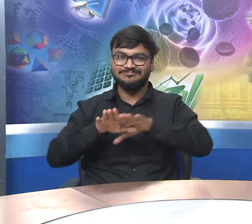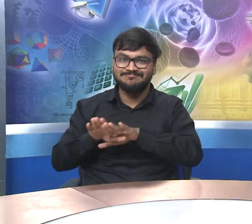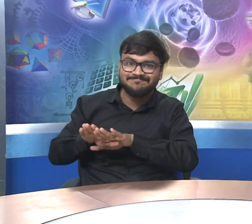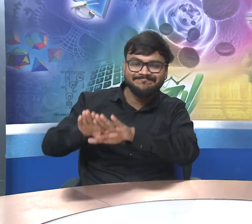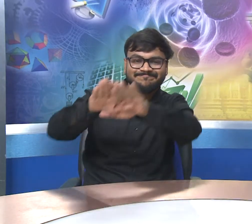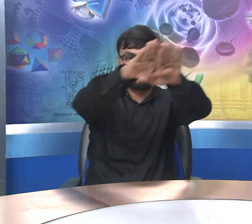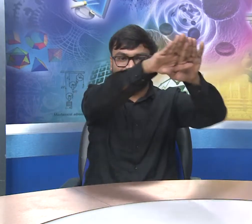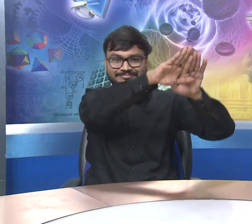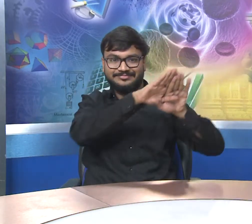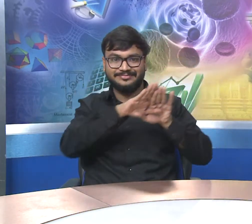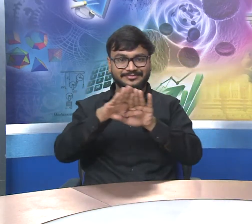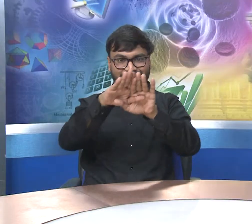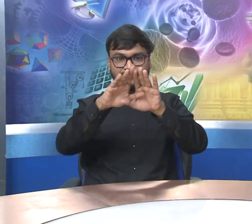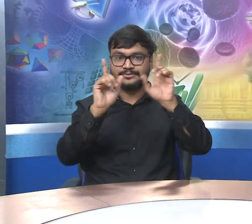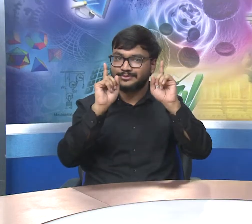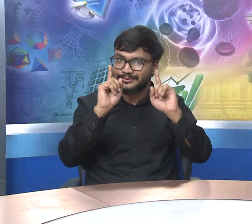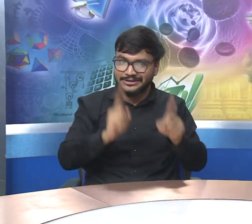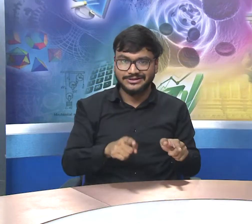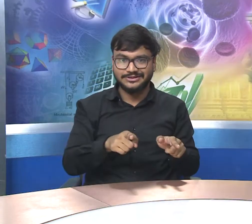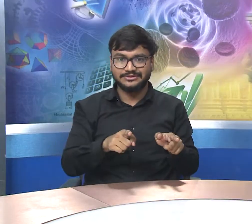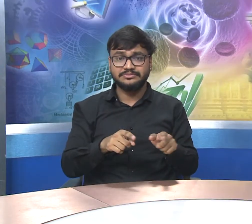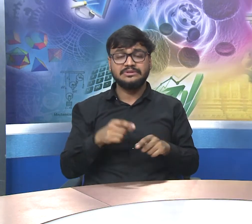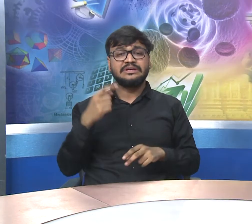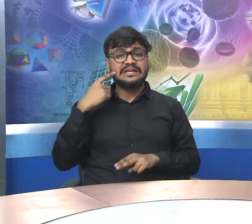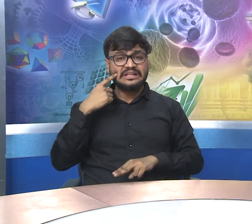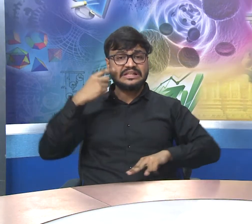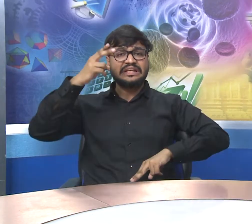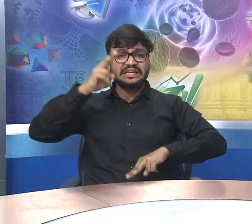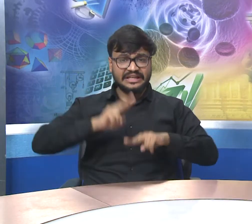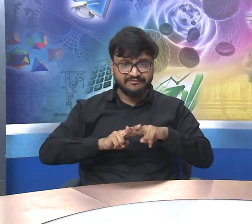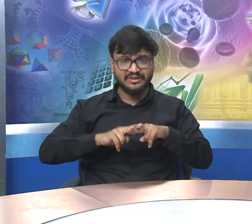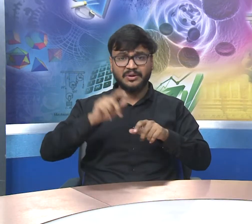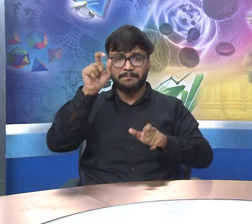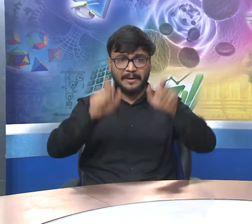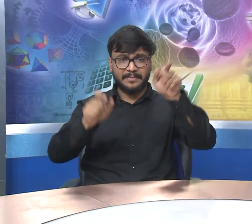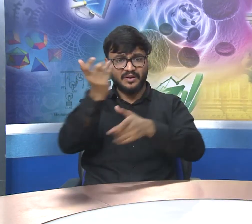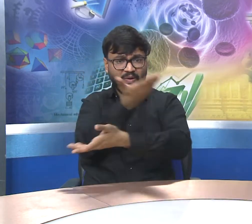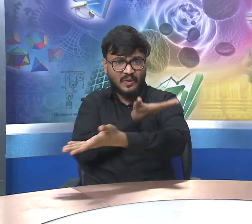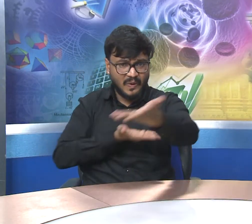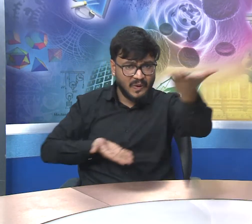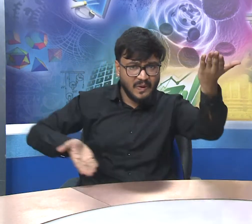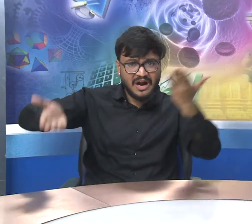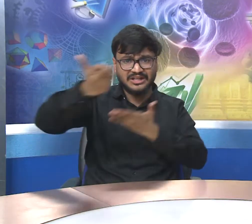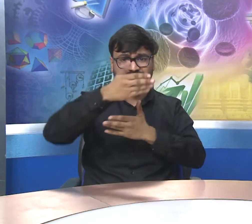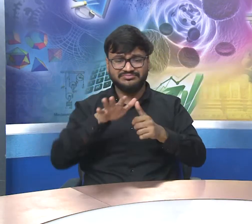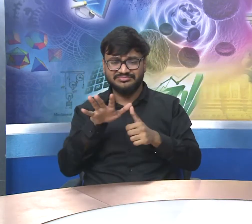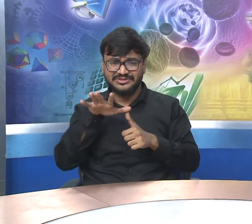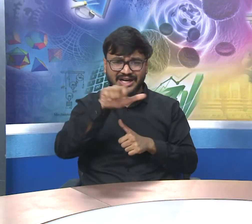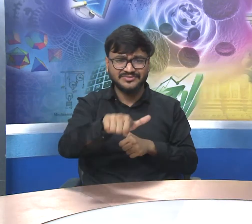standard variety. If people do not know what the standard form are, they cannot use